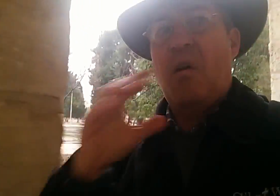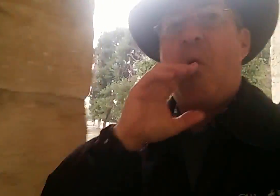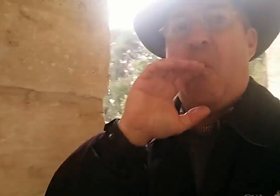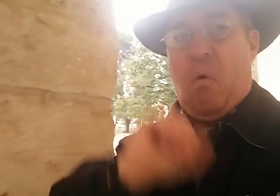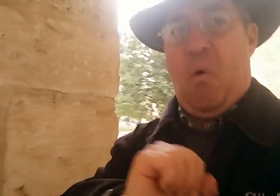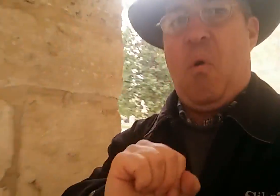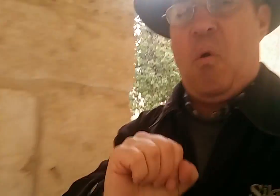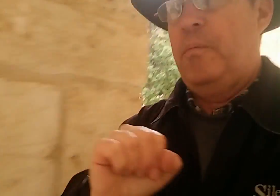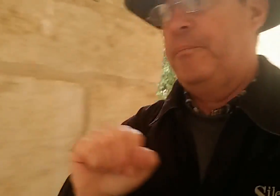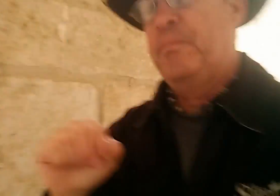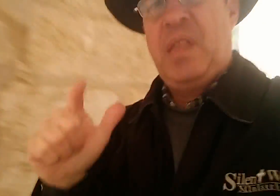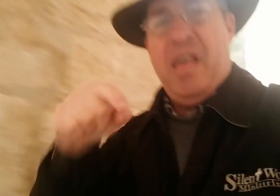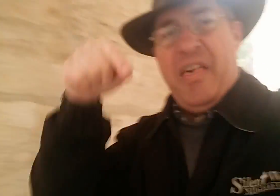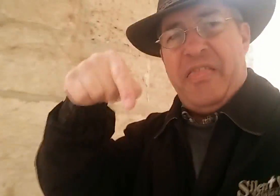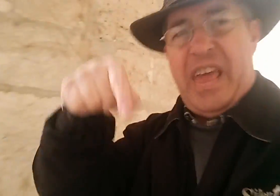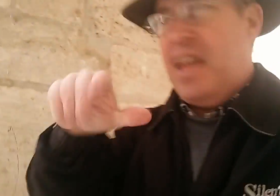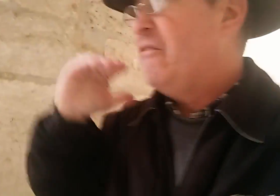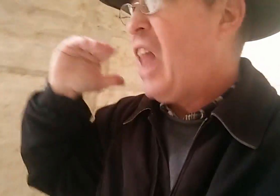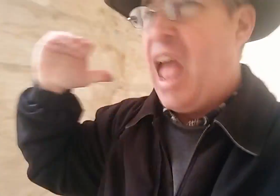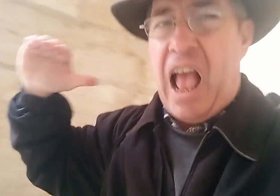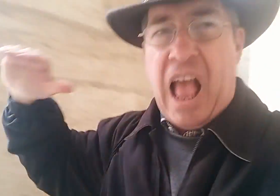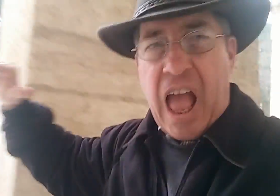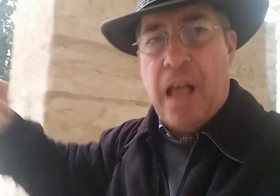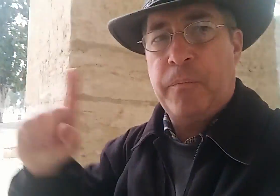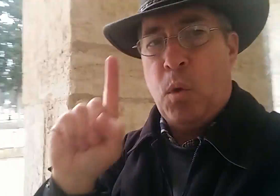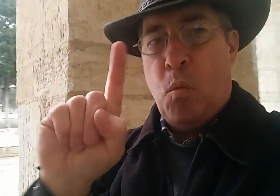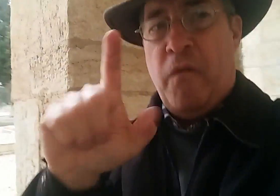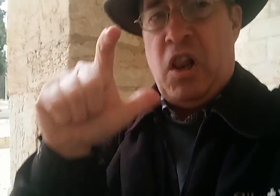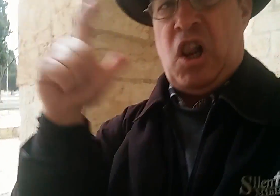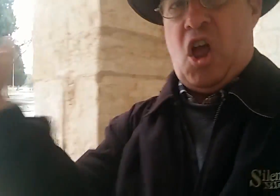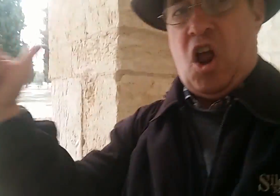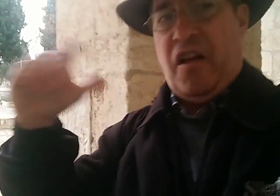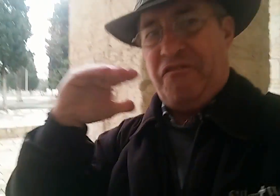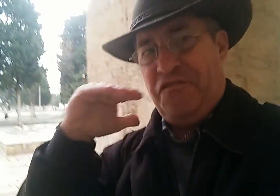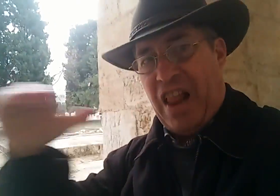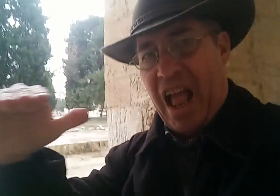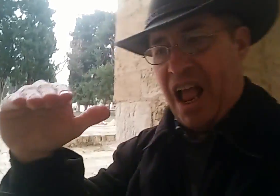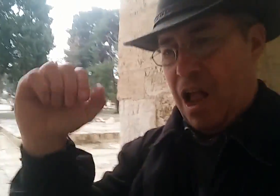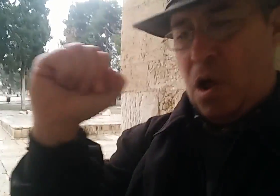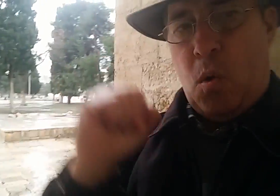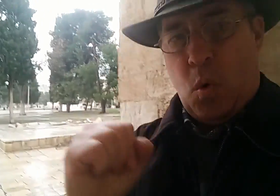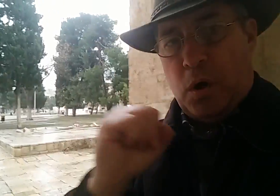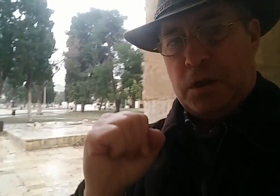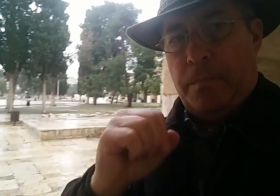700. Quite ancient. You notice how flat this area is, very flat.